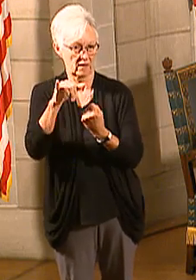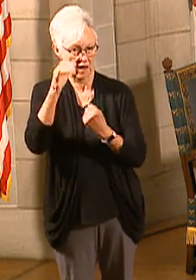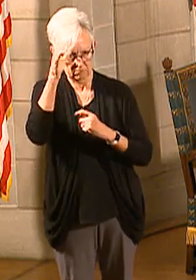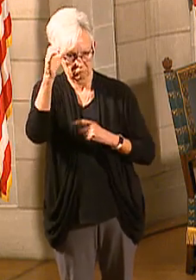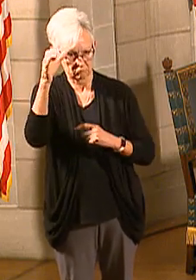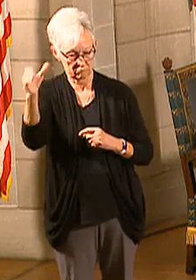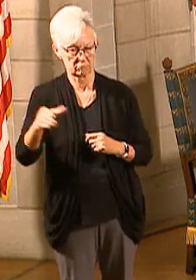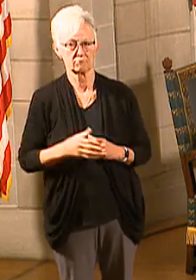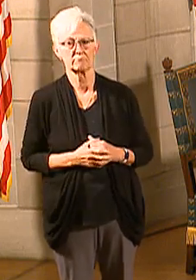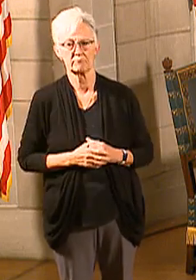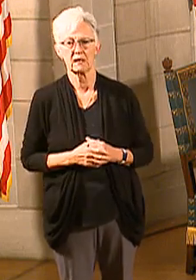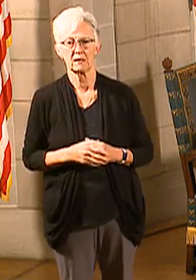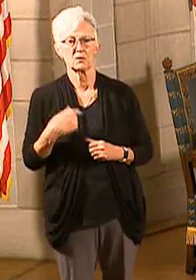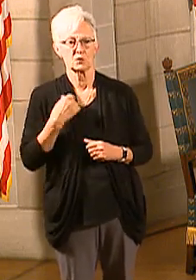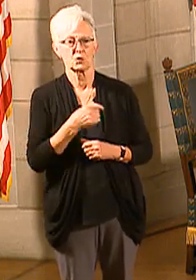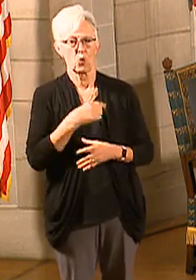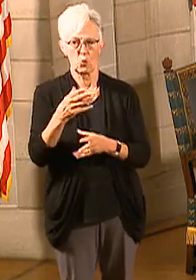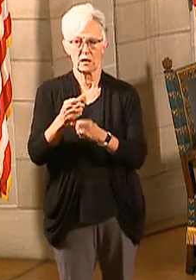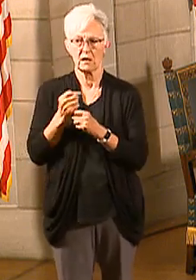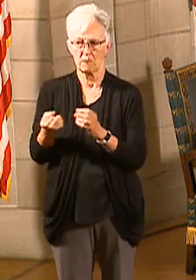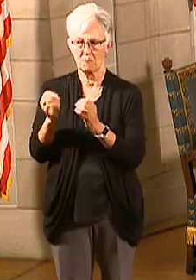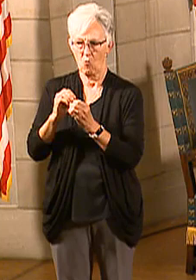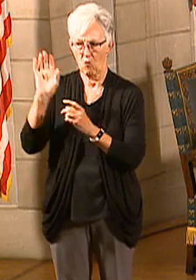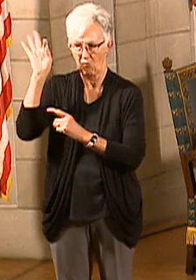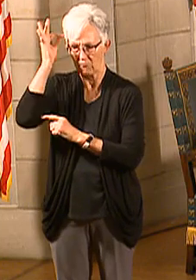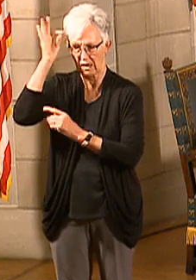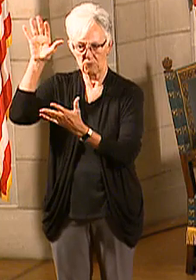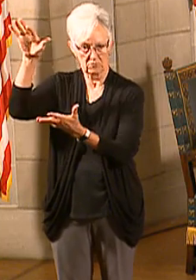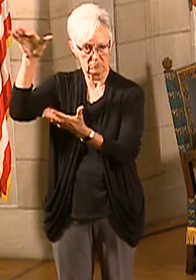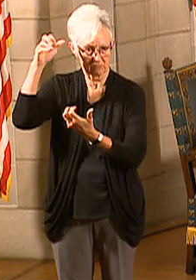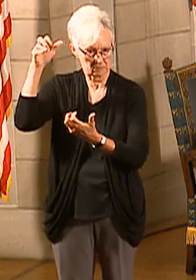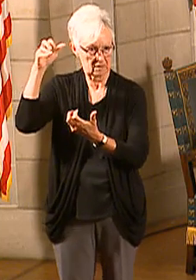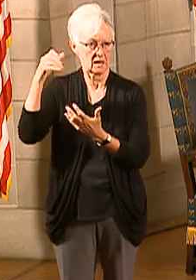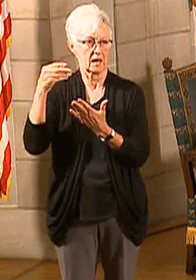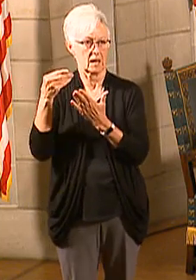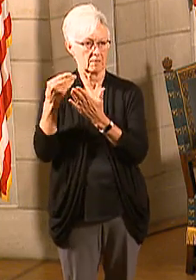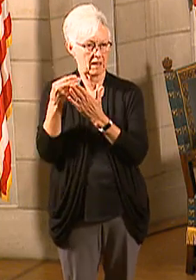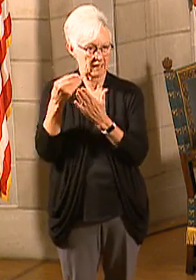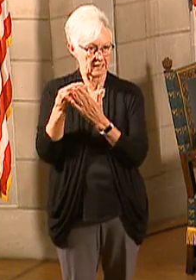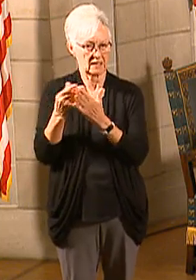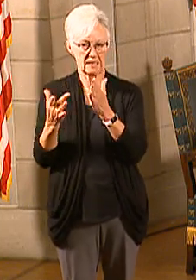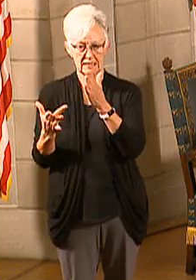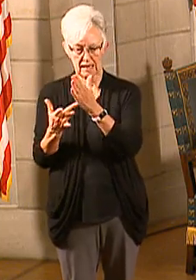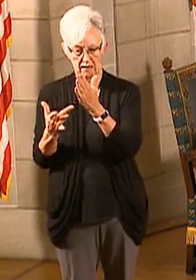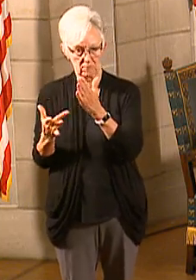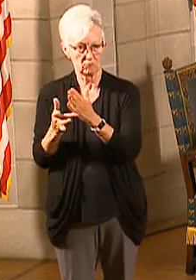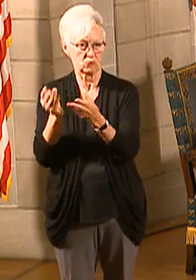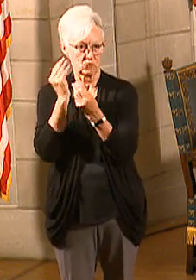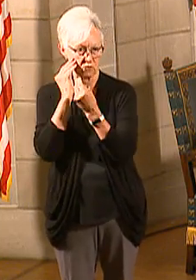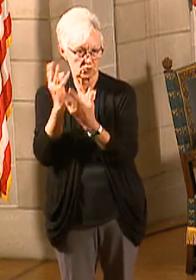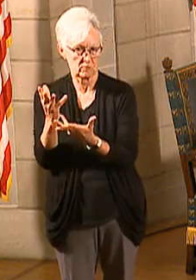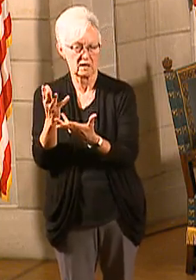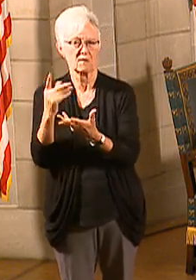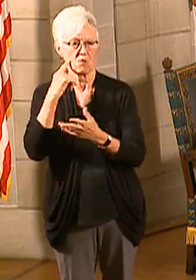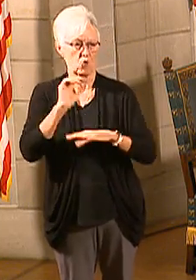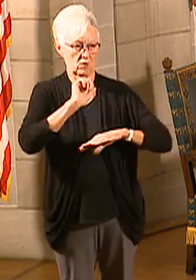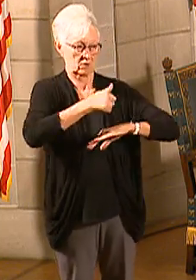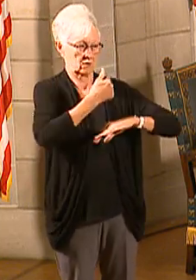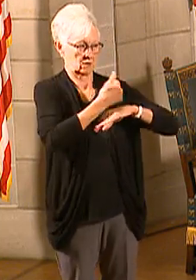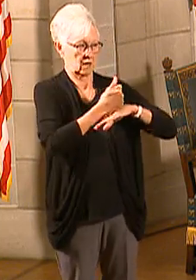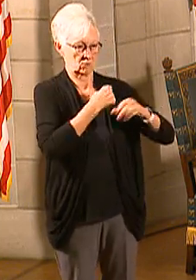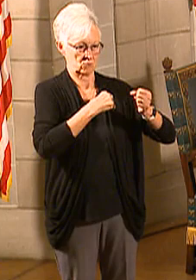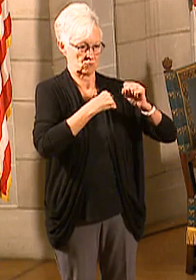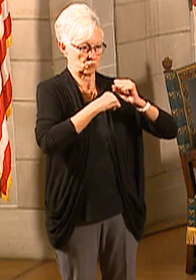bring additional federal technical assistance and investment into Nebraska to support prevention strategies and structures that are based in communities